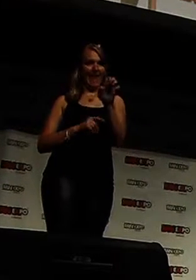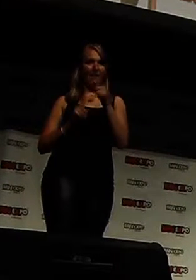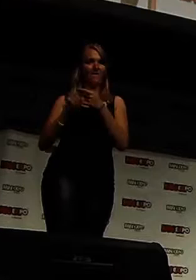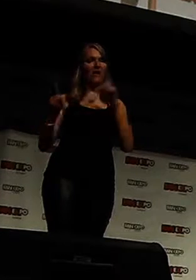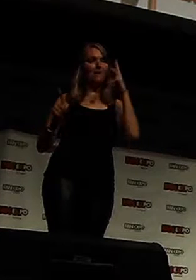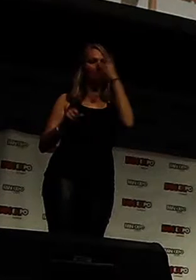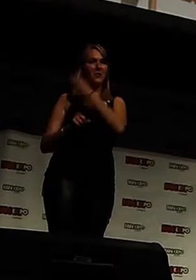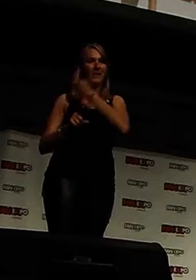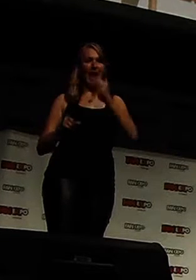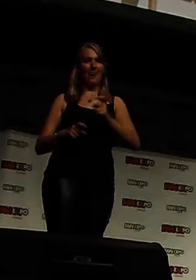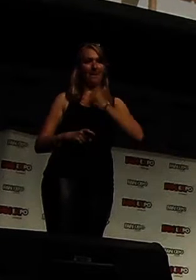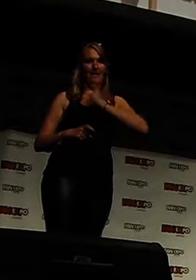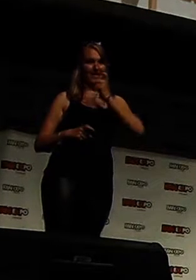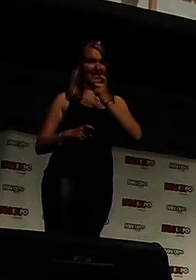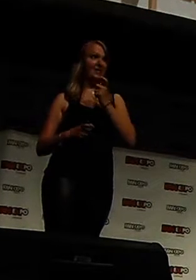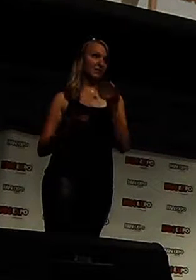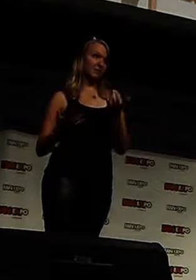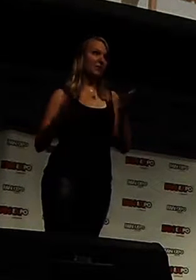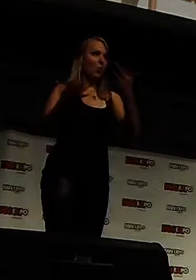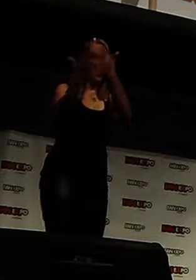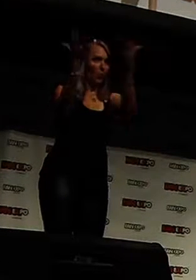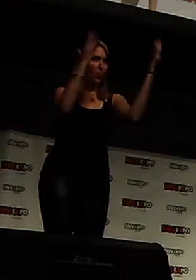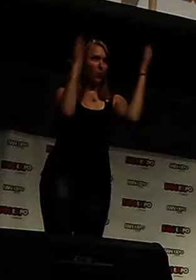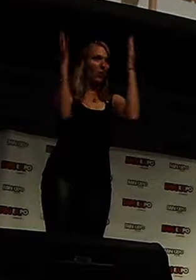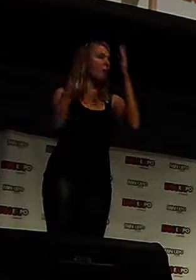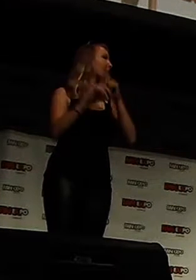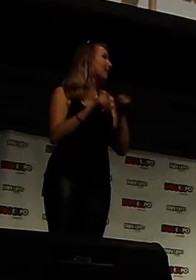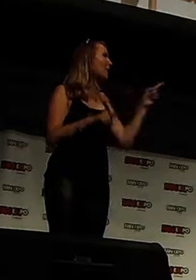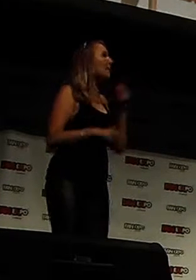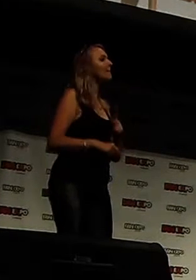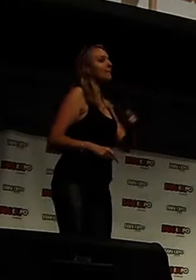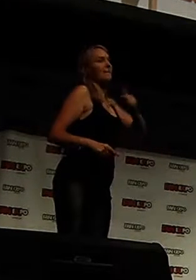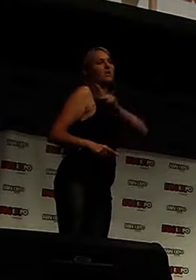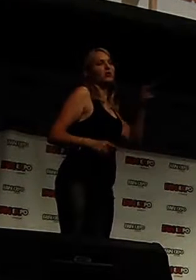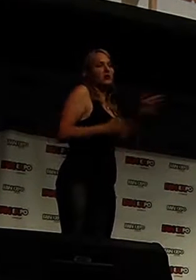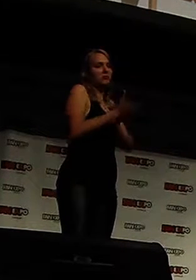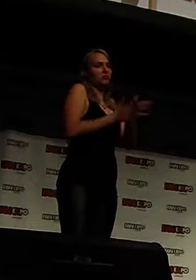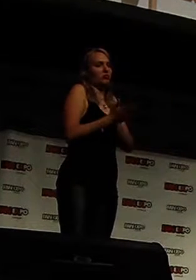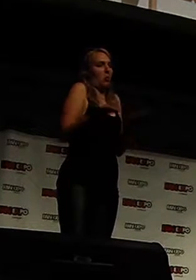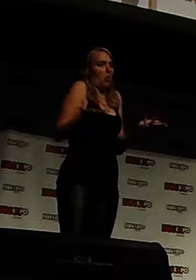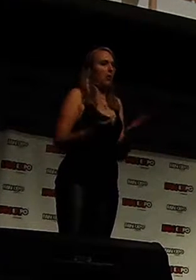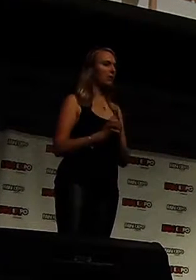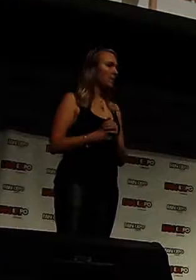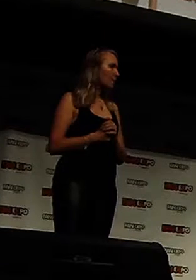you. But what would you personally like to do?